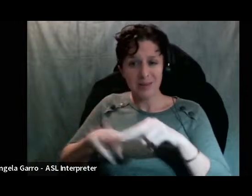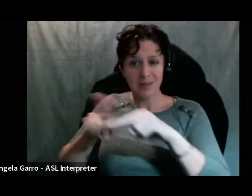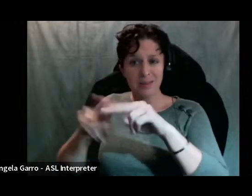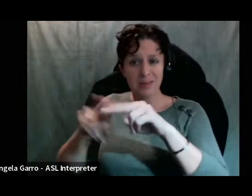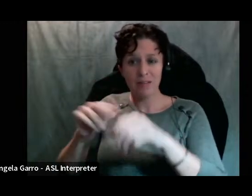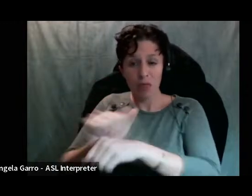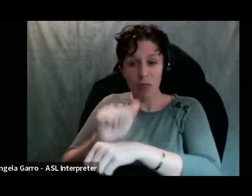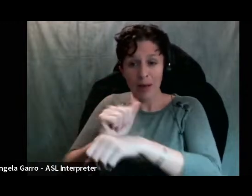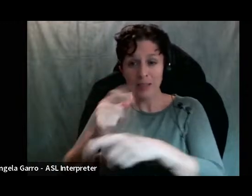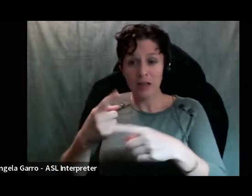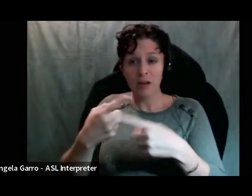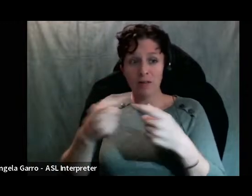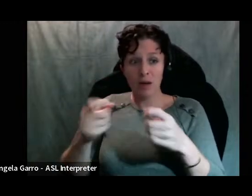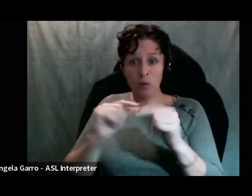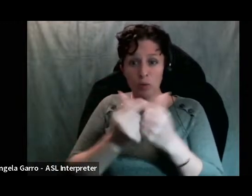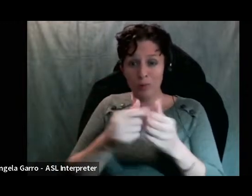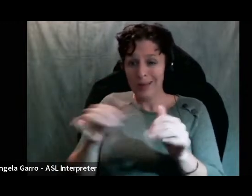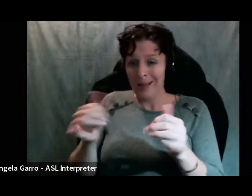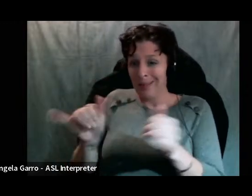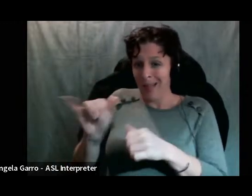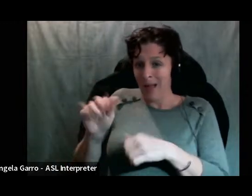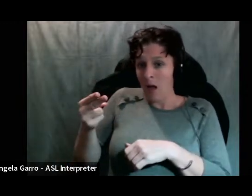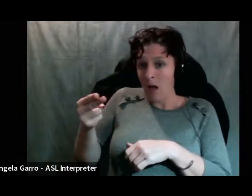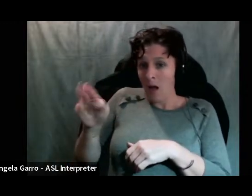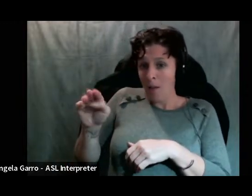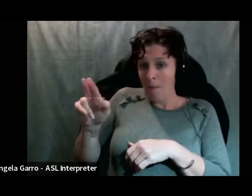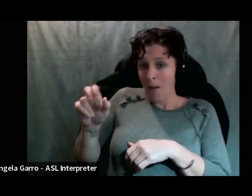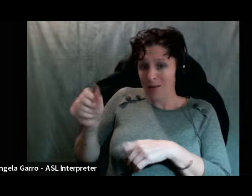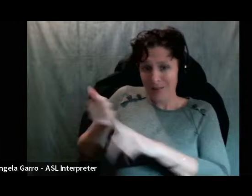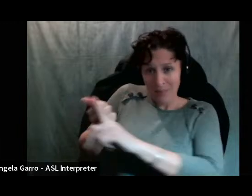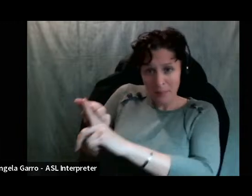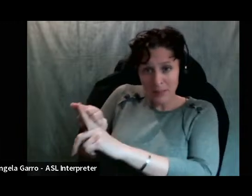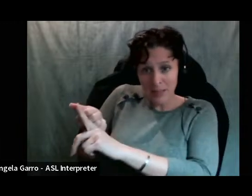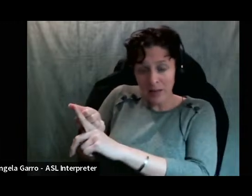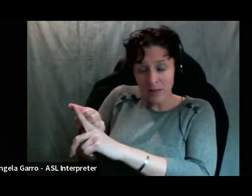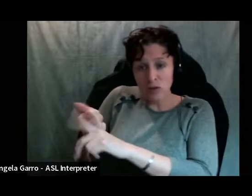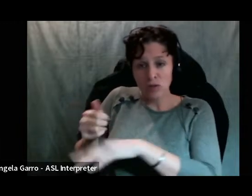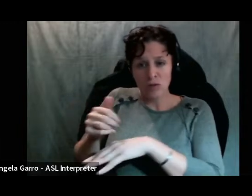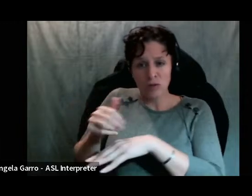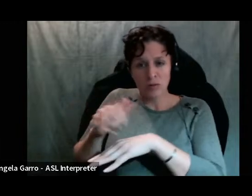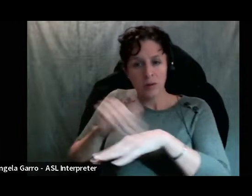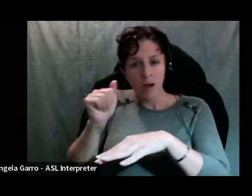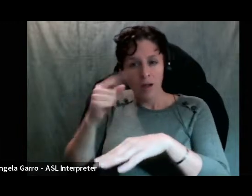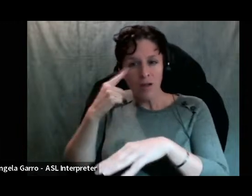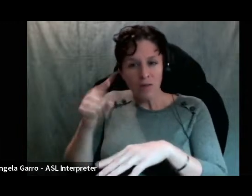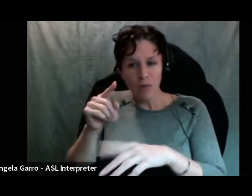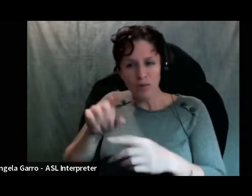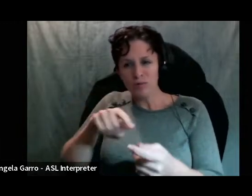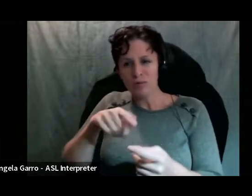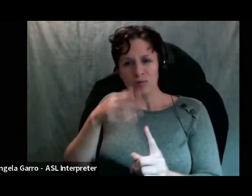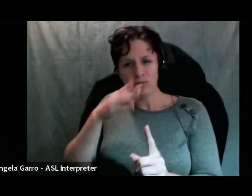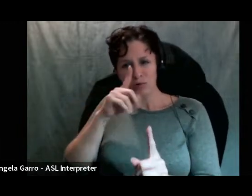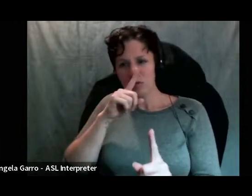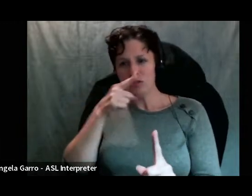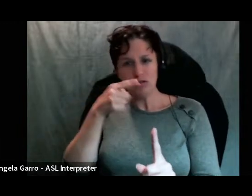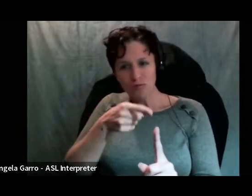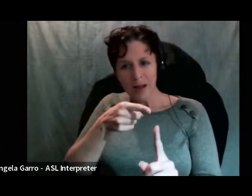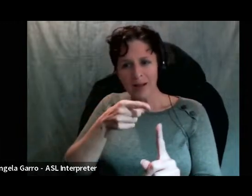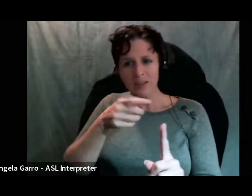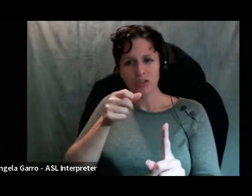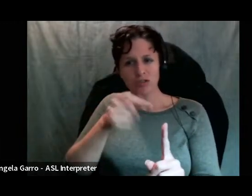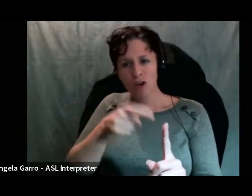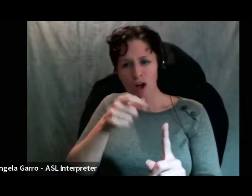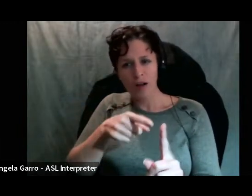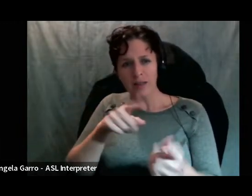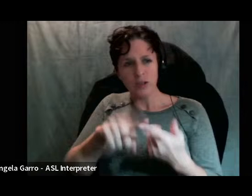groups like Hamas themselves are calling for the direct targeting of Jews and Americans